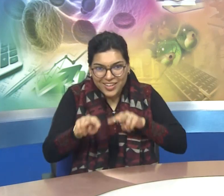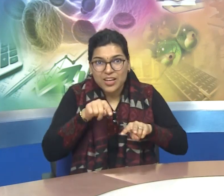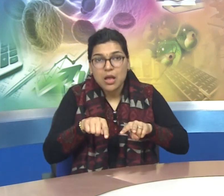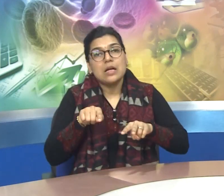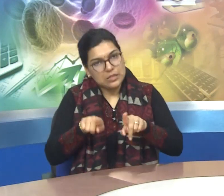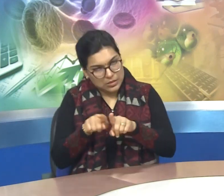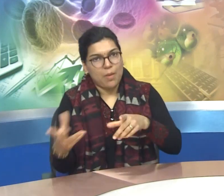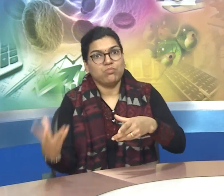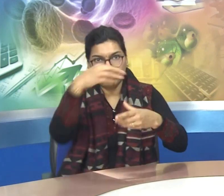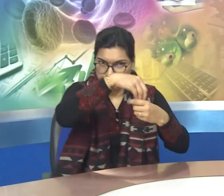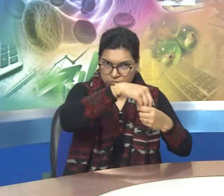guidebooks.